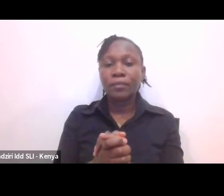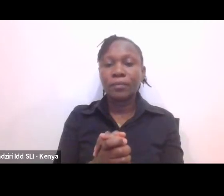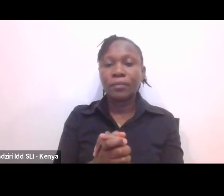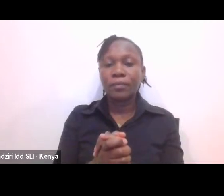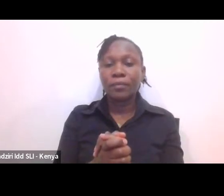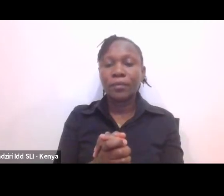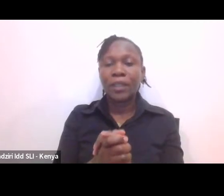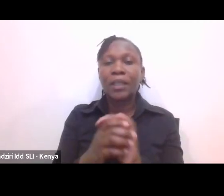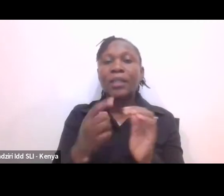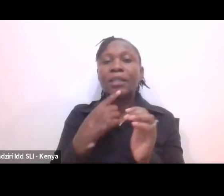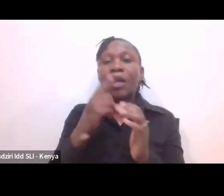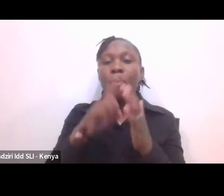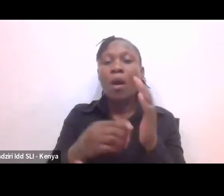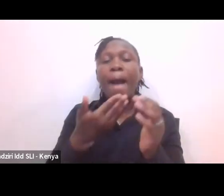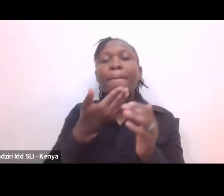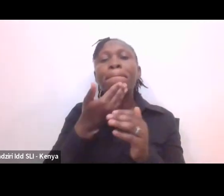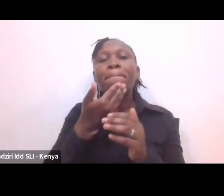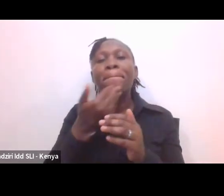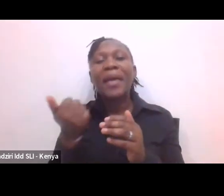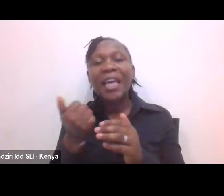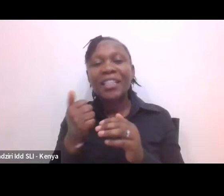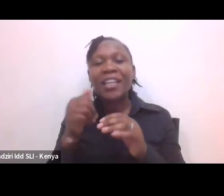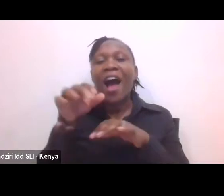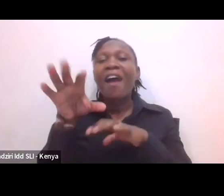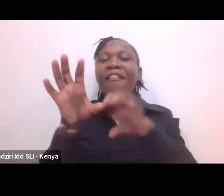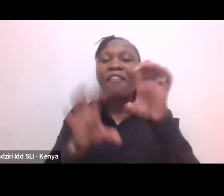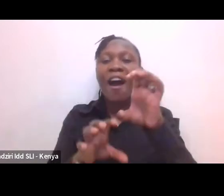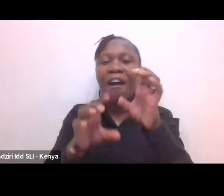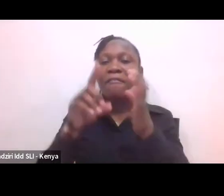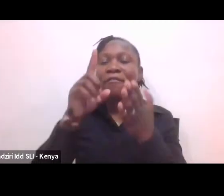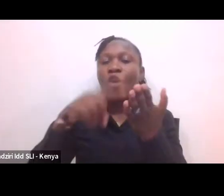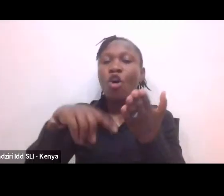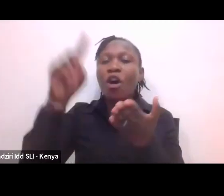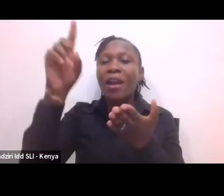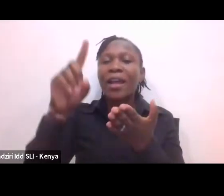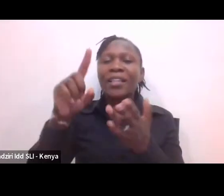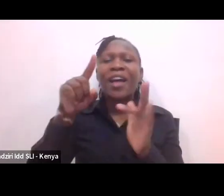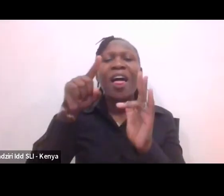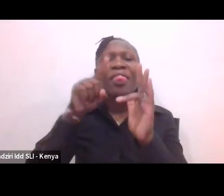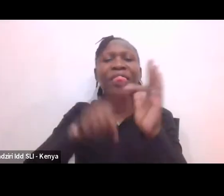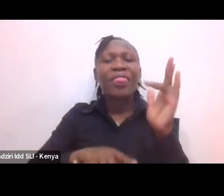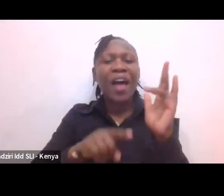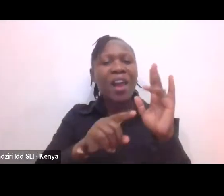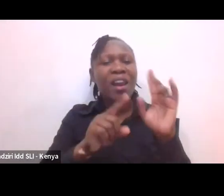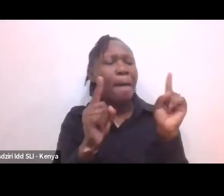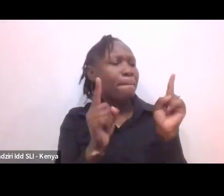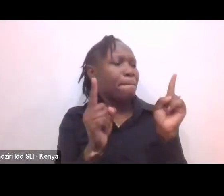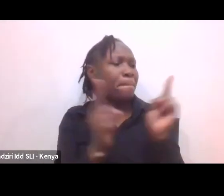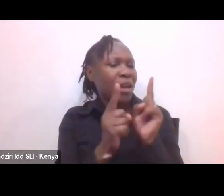better roughly right than precisely wrong.